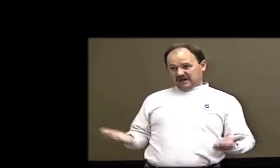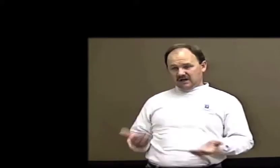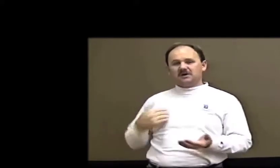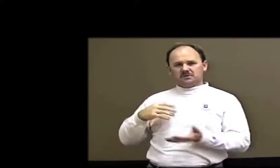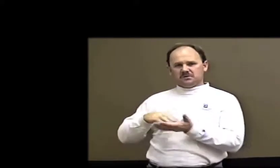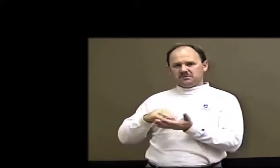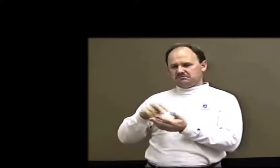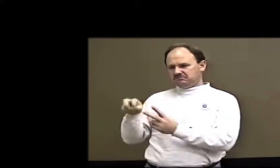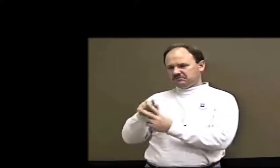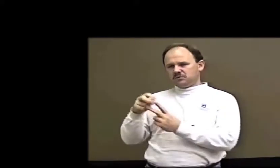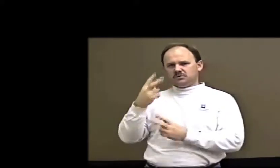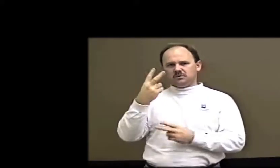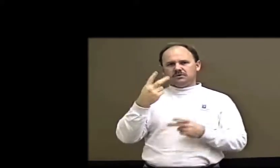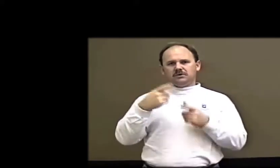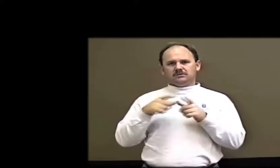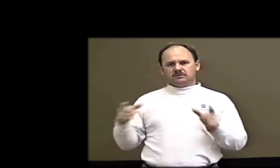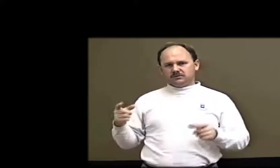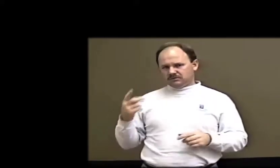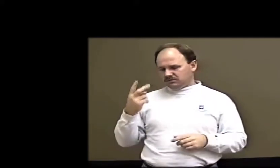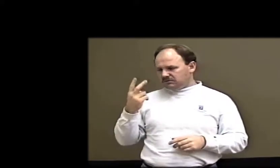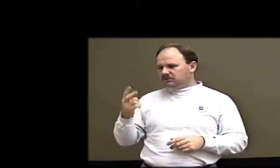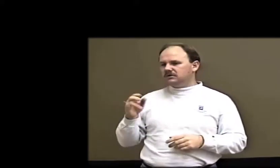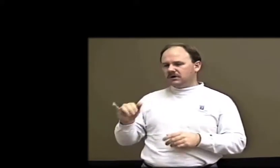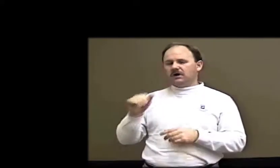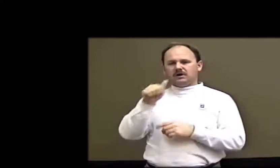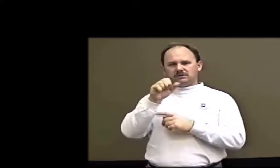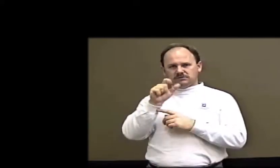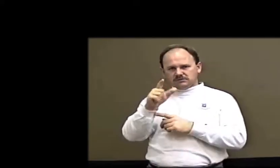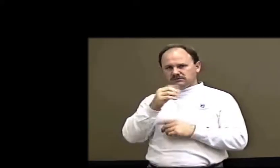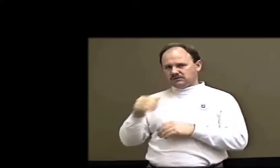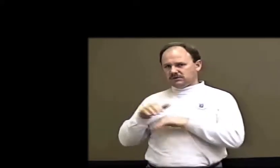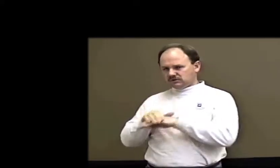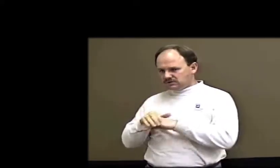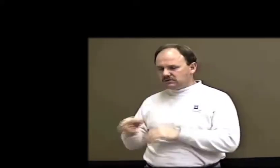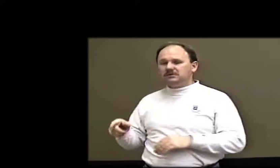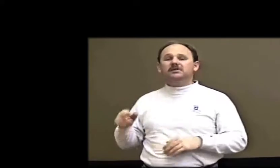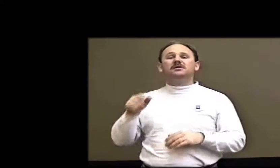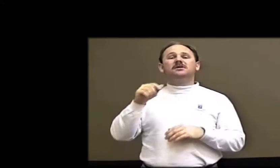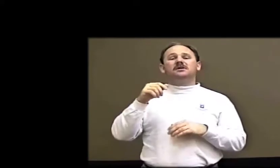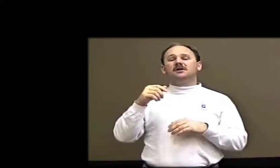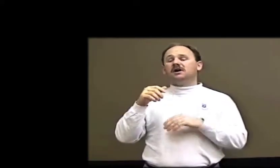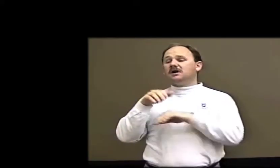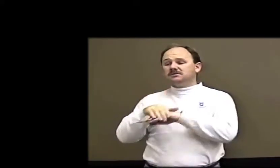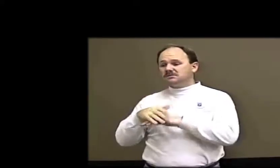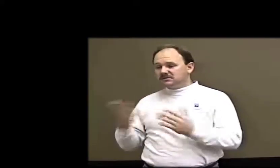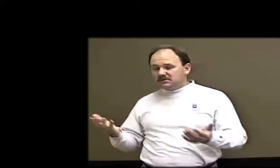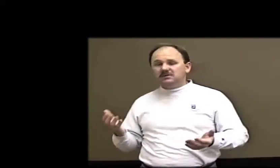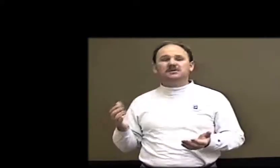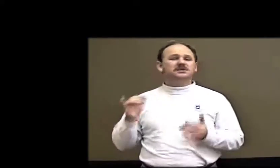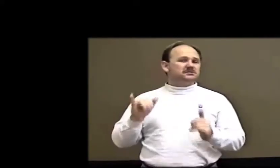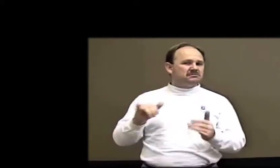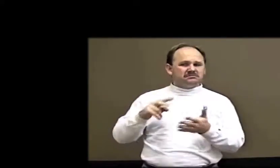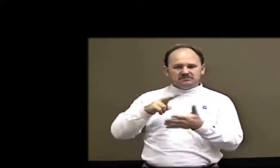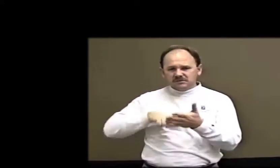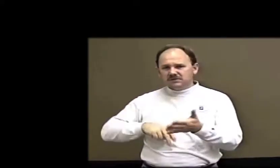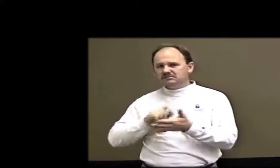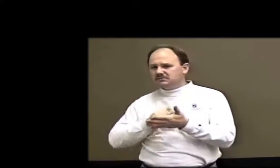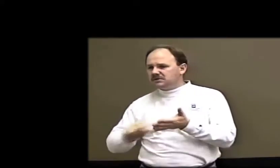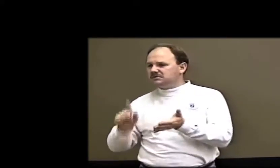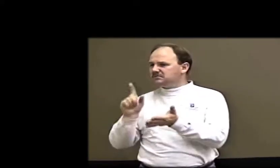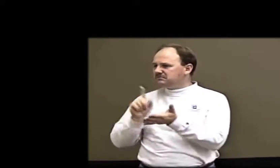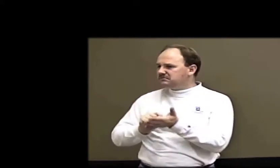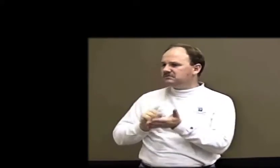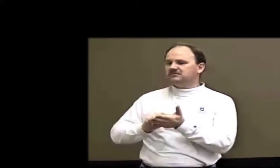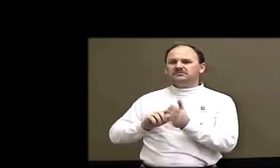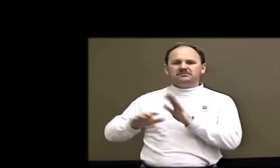the 2 languages. So, suppose I come here to America and I'm awkward at becoming skilled in a 3rd language, American Sign